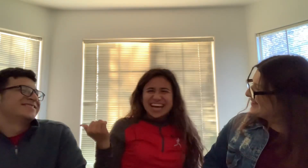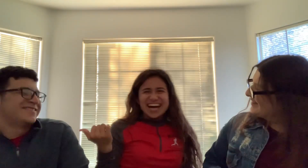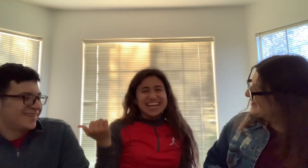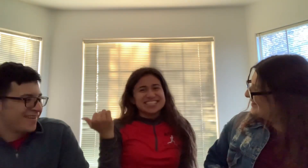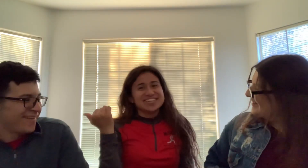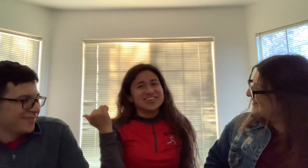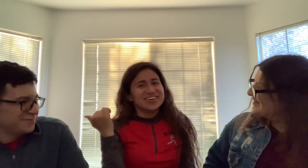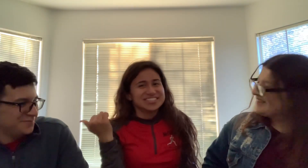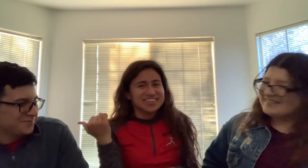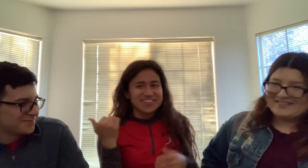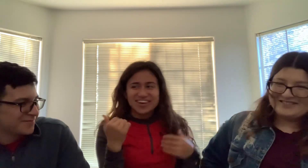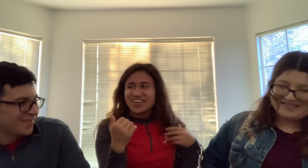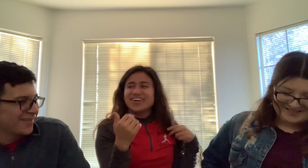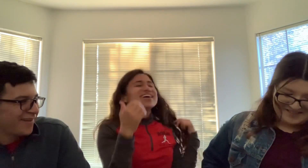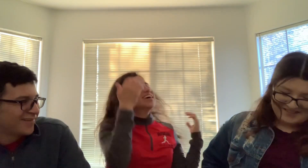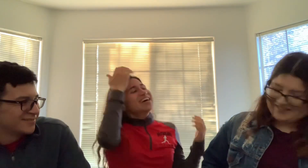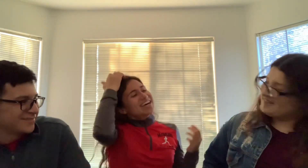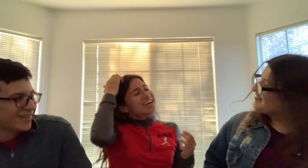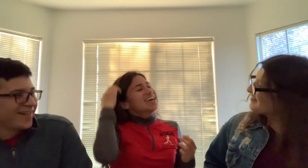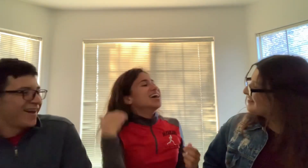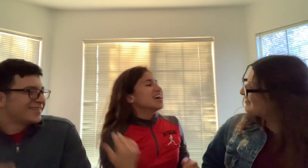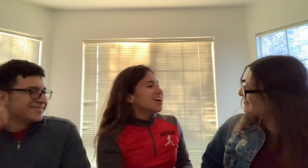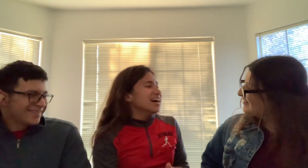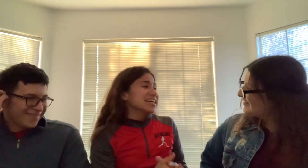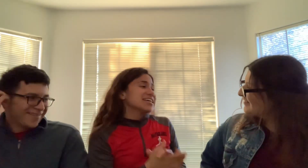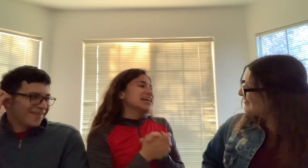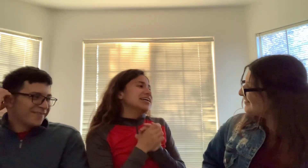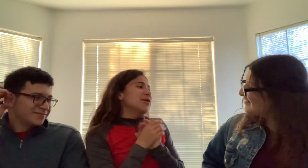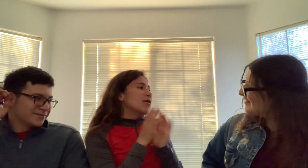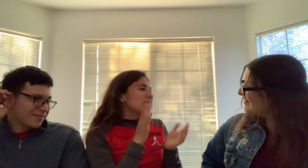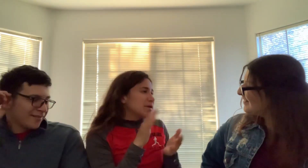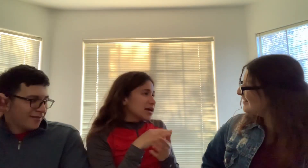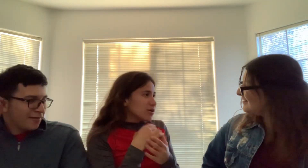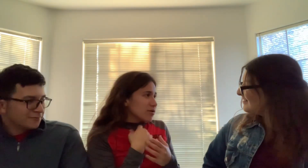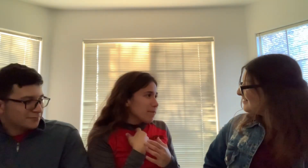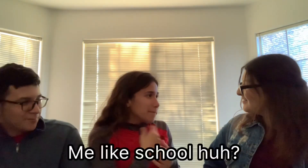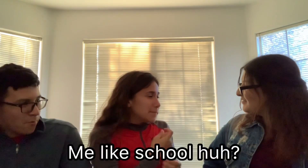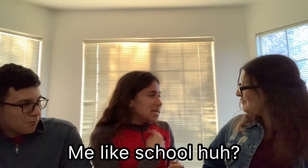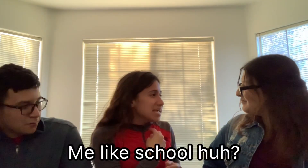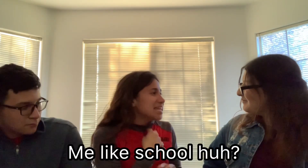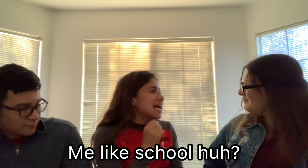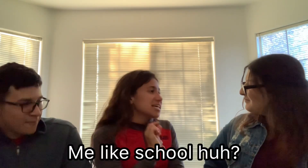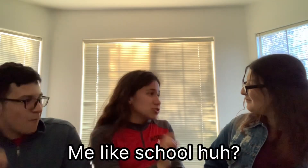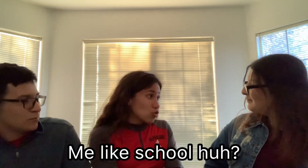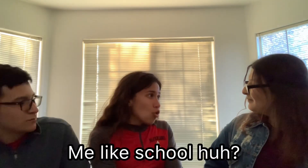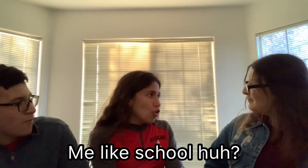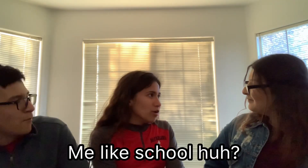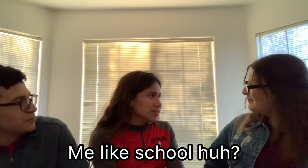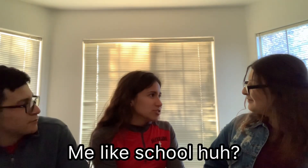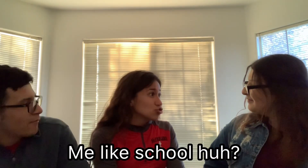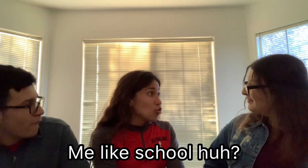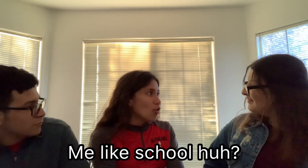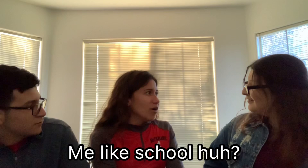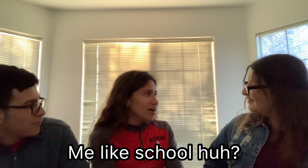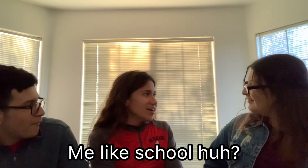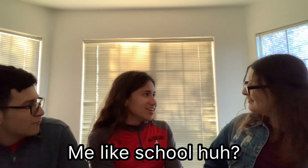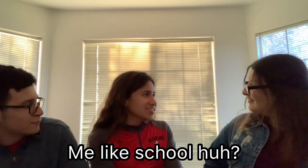escuela. Oh. Ay, se enojó este viejo. Ay, me like school. School, huh?